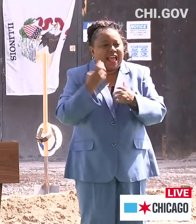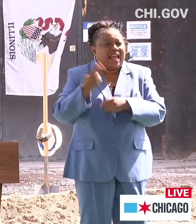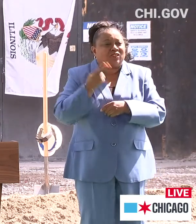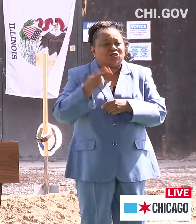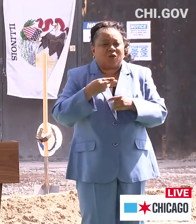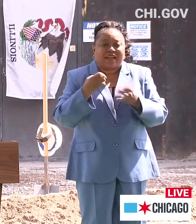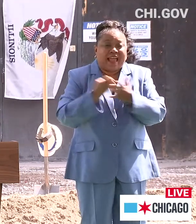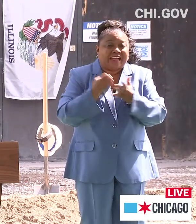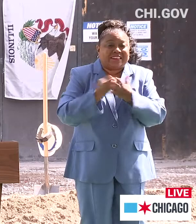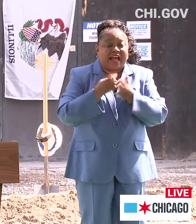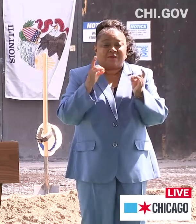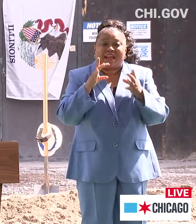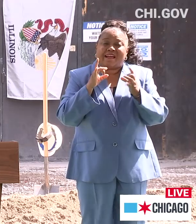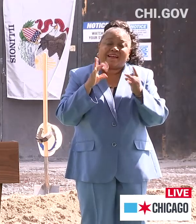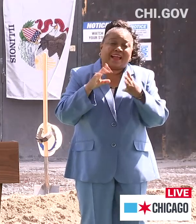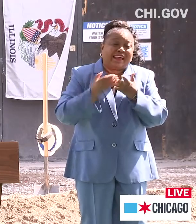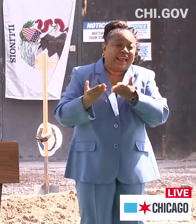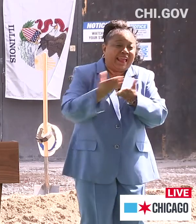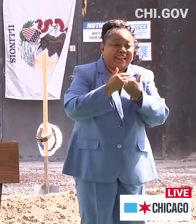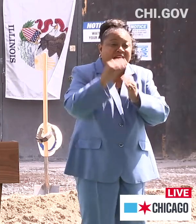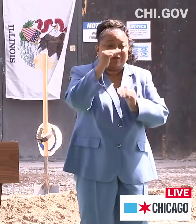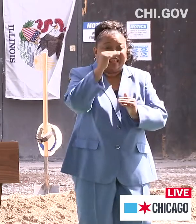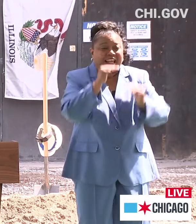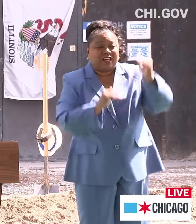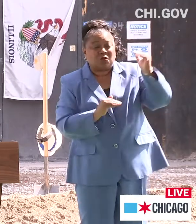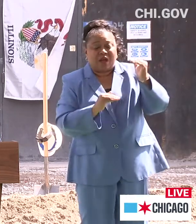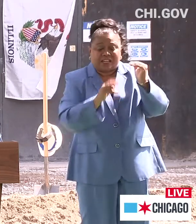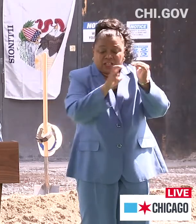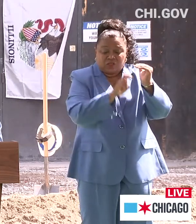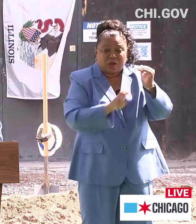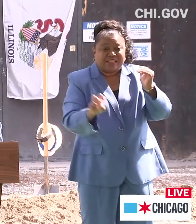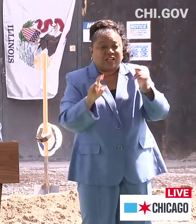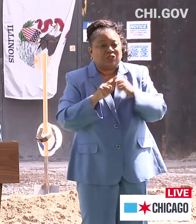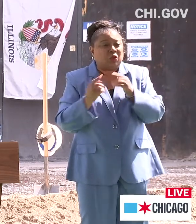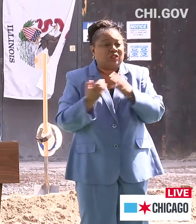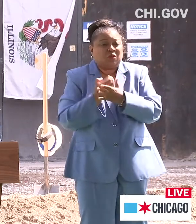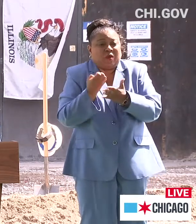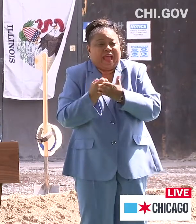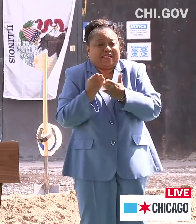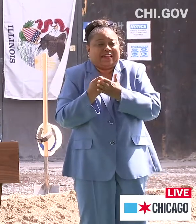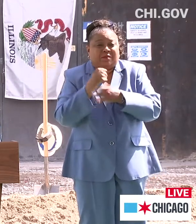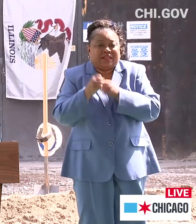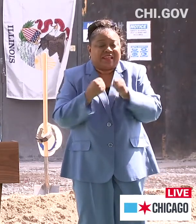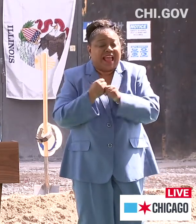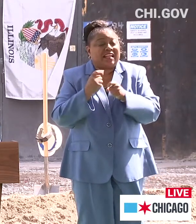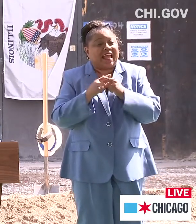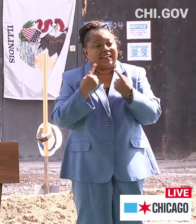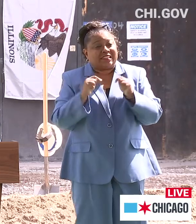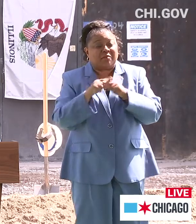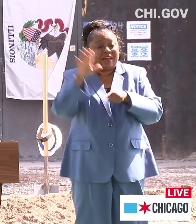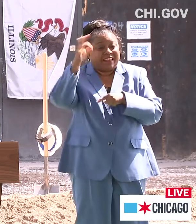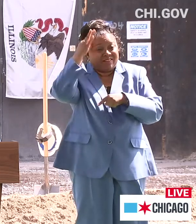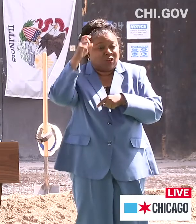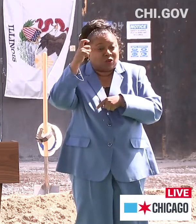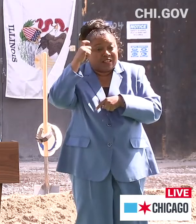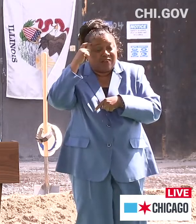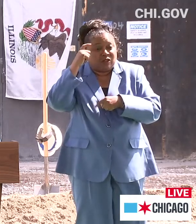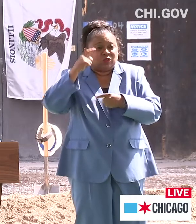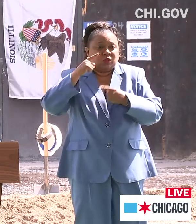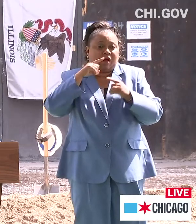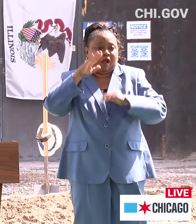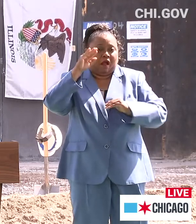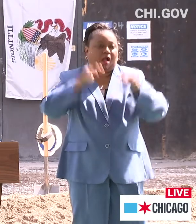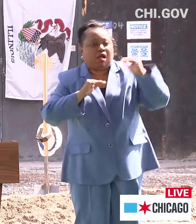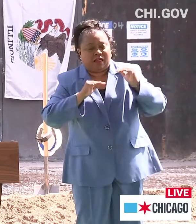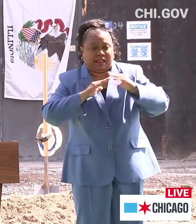crisis, outrageous levels of income and inequality, transition to a new economic age, and attempts by the federal government to